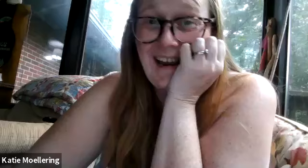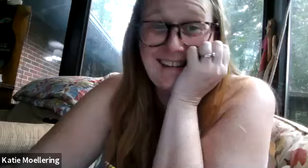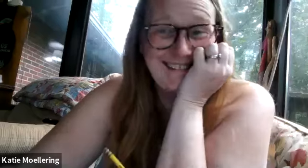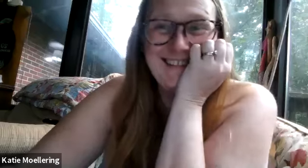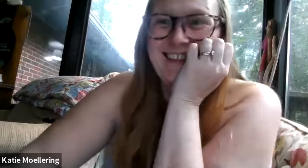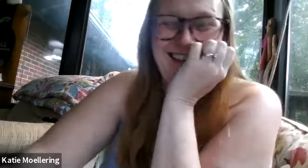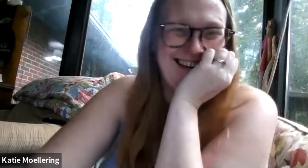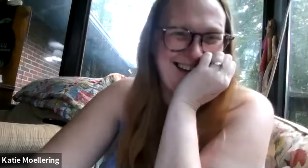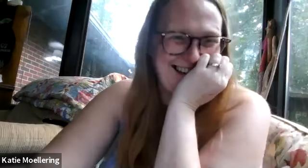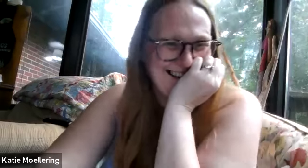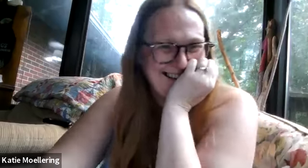Fried.